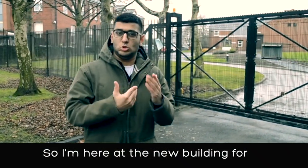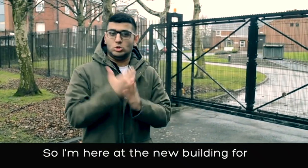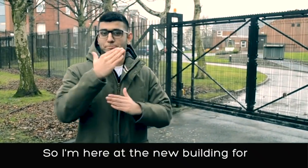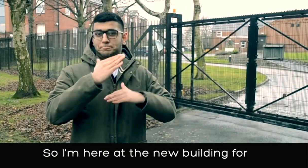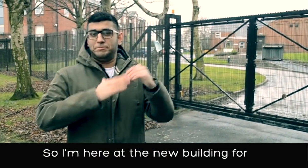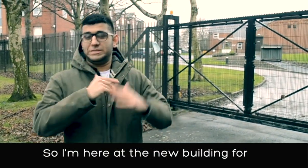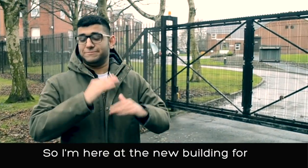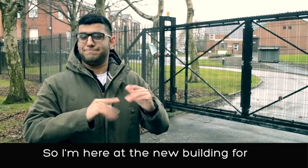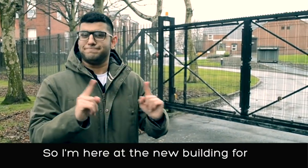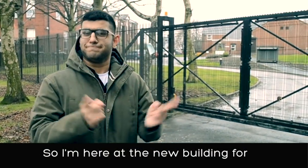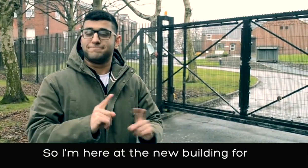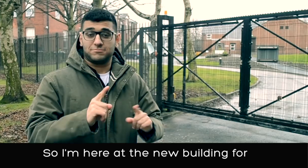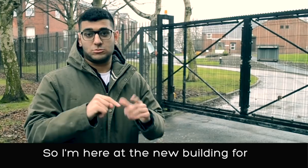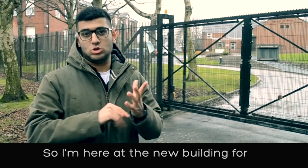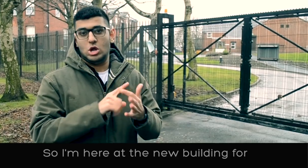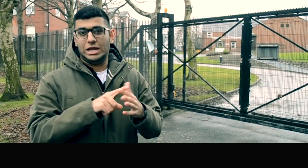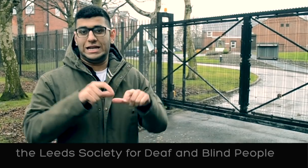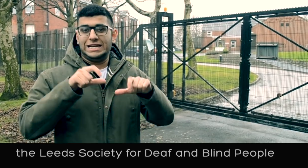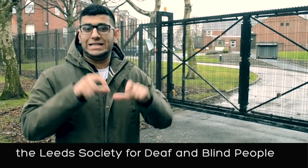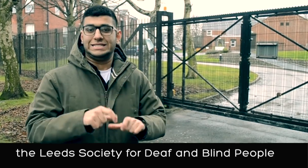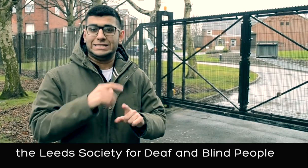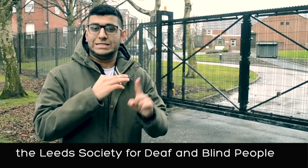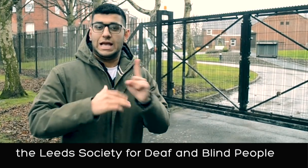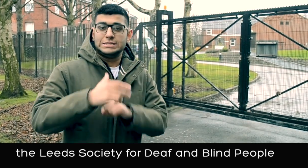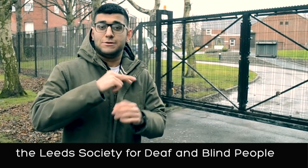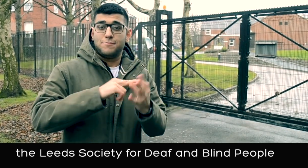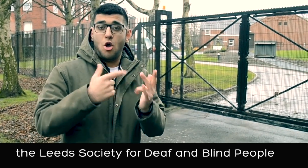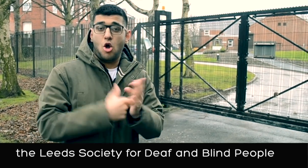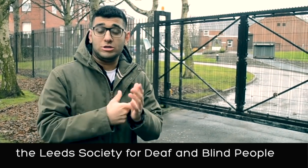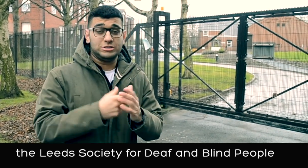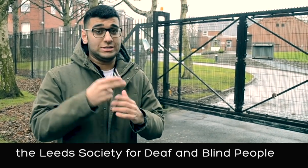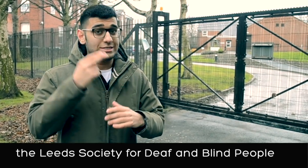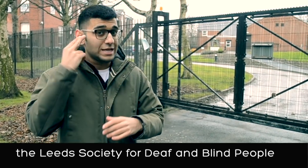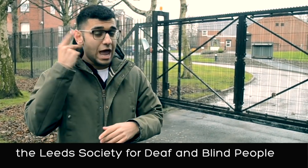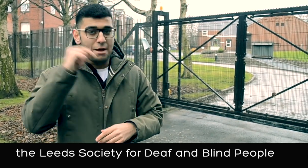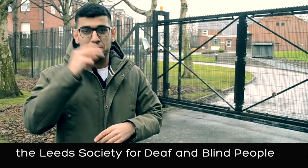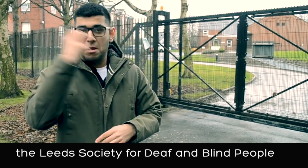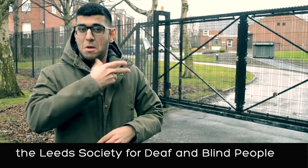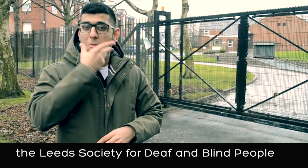So, I'm here at the new building for the Leeds Society for Deaf and Blind People, which is just behind me.